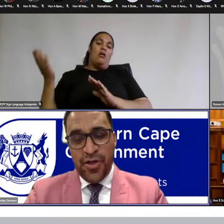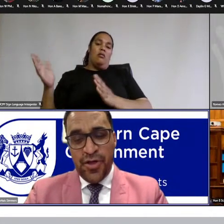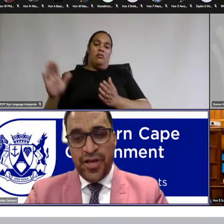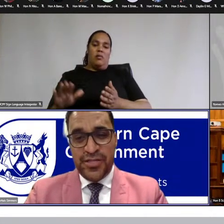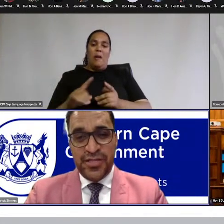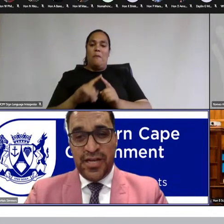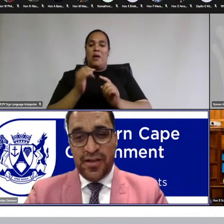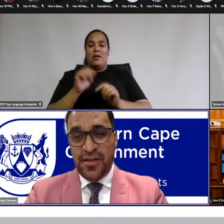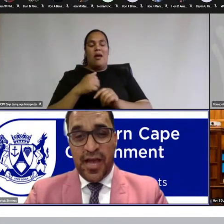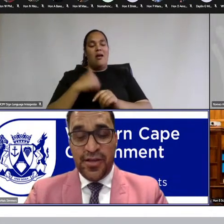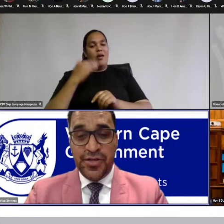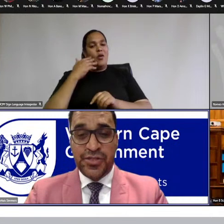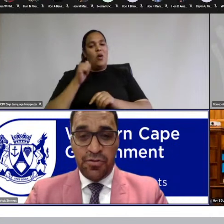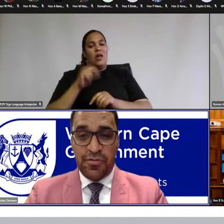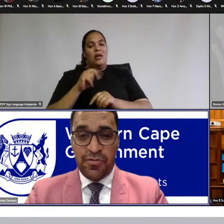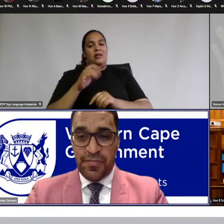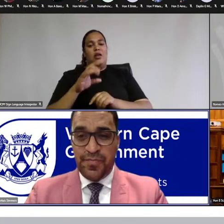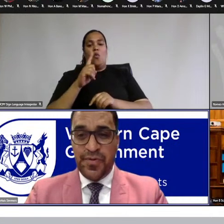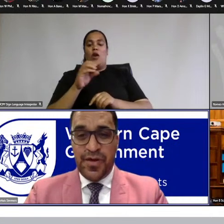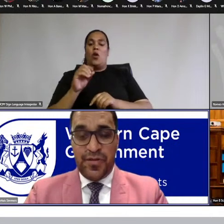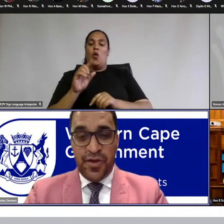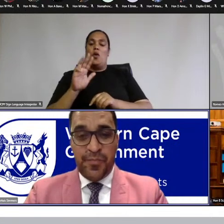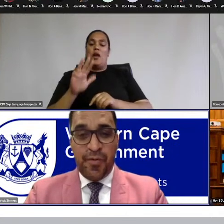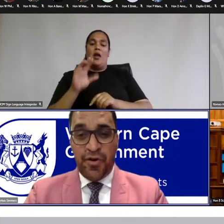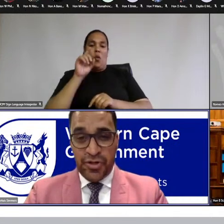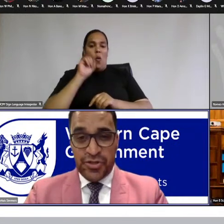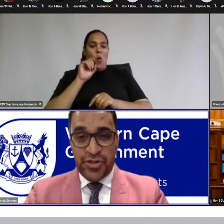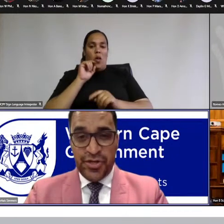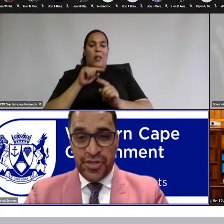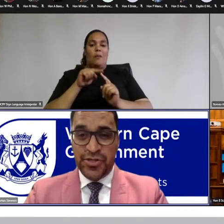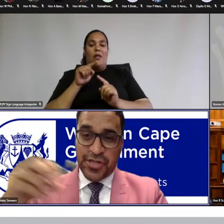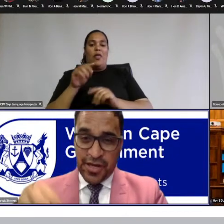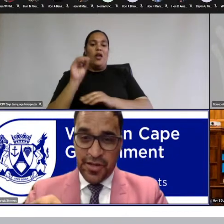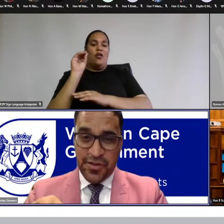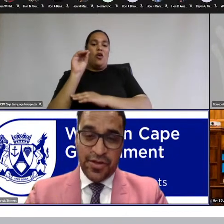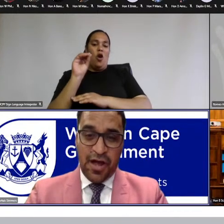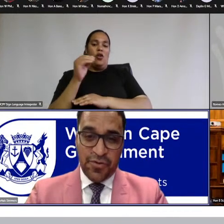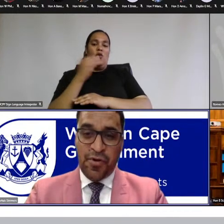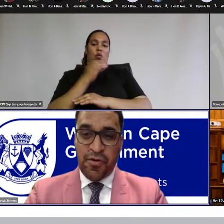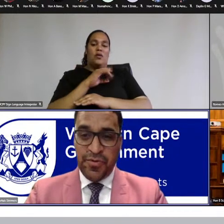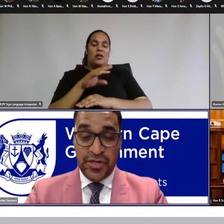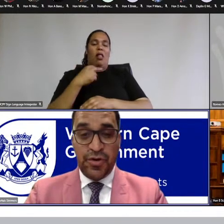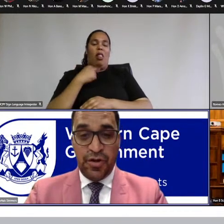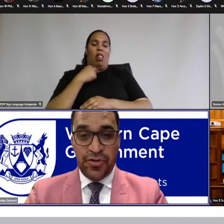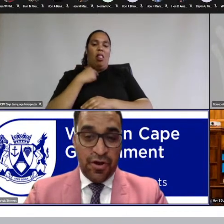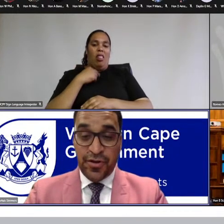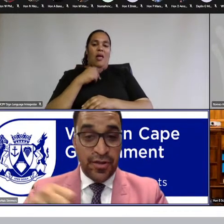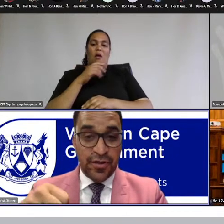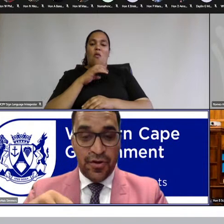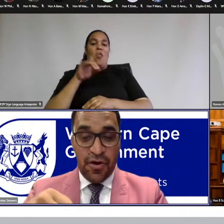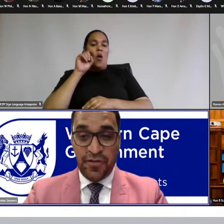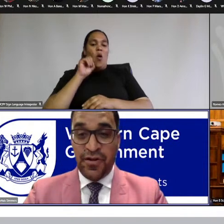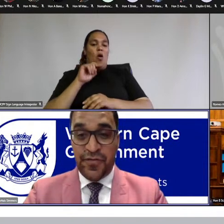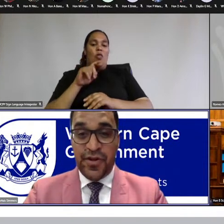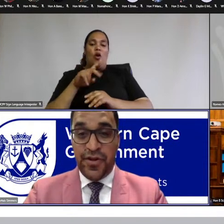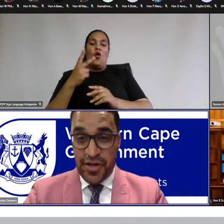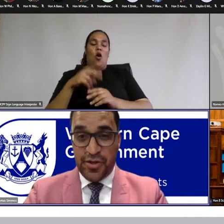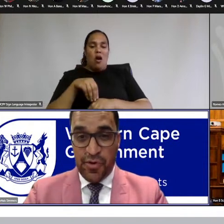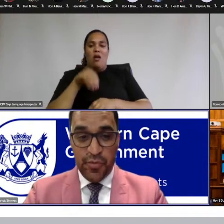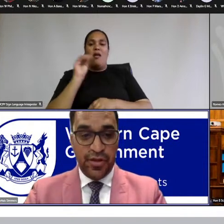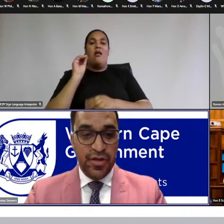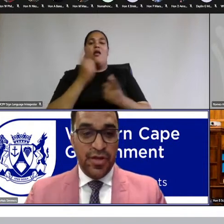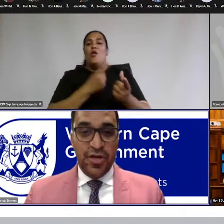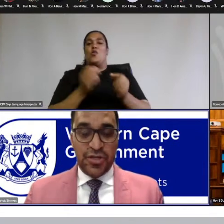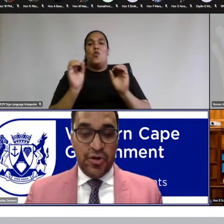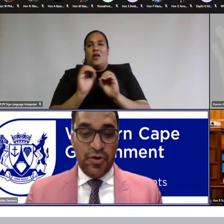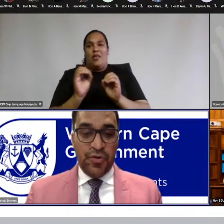Now, I know the ANC is 109 years old, and they are probably the ostrich that is still stuck in the ground. The problem is they're so old they can't even lift their neck at the